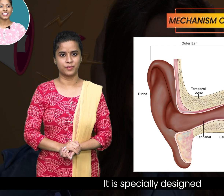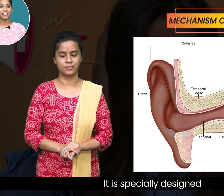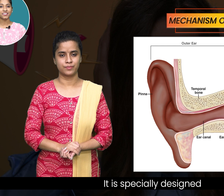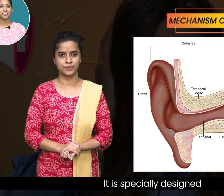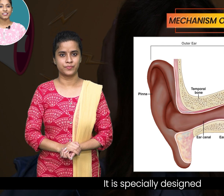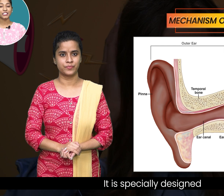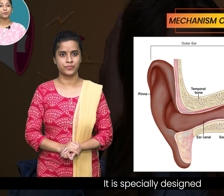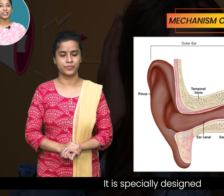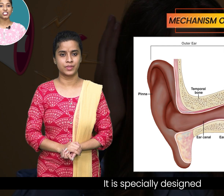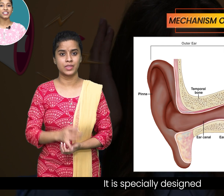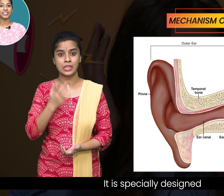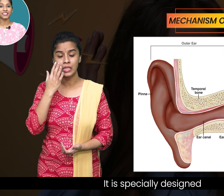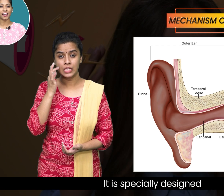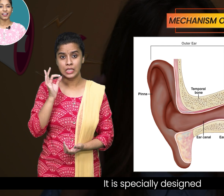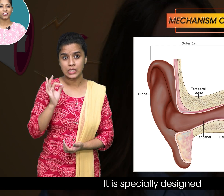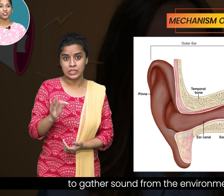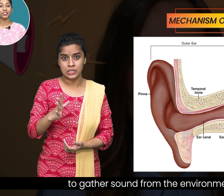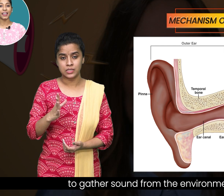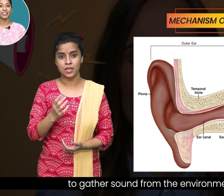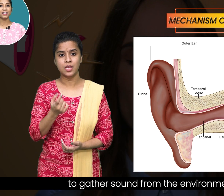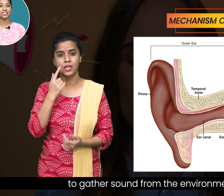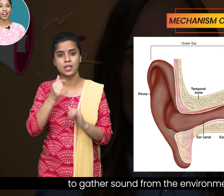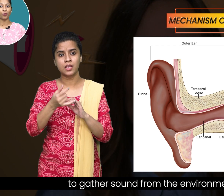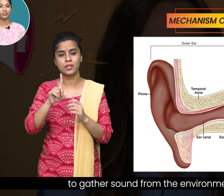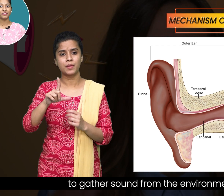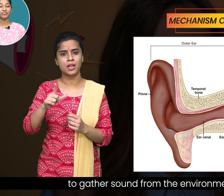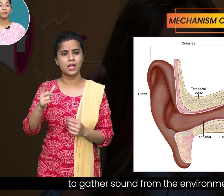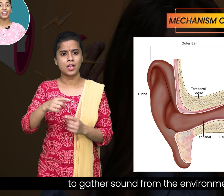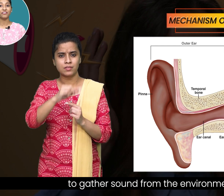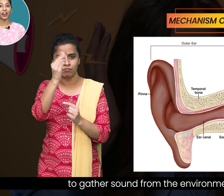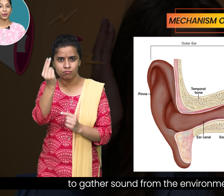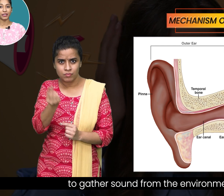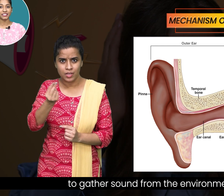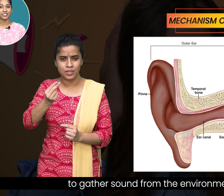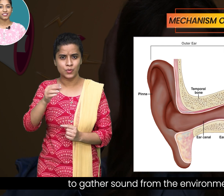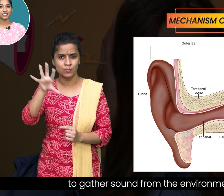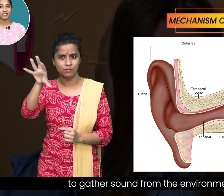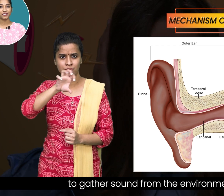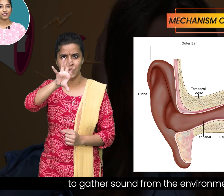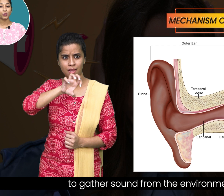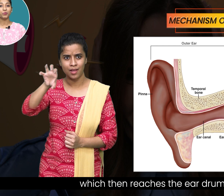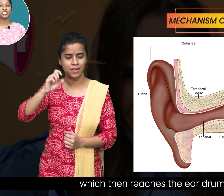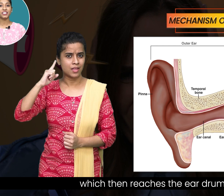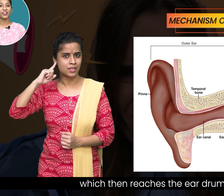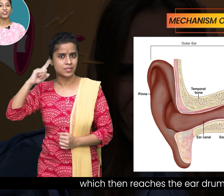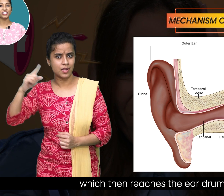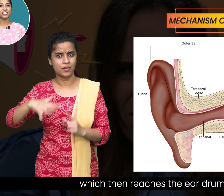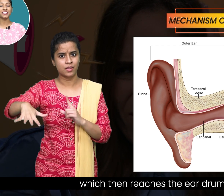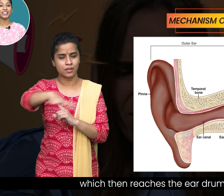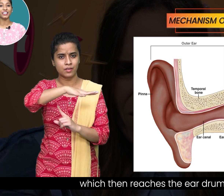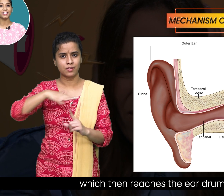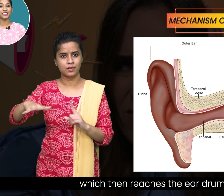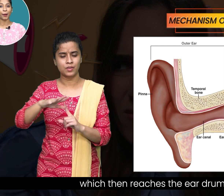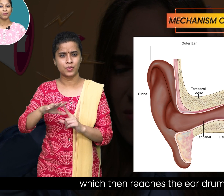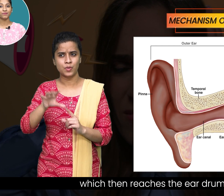It is specially designed to gather sound from the environment, which then reaches